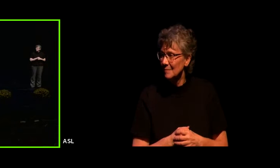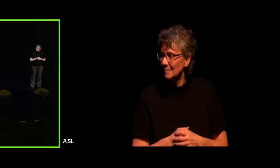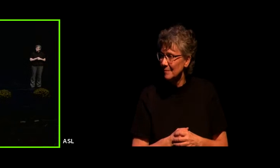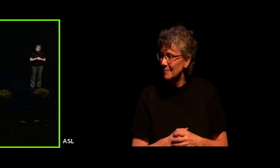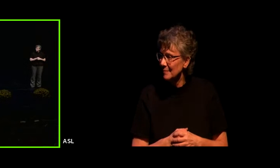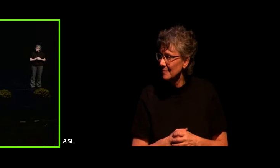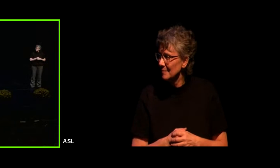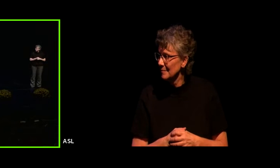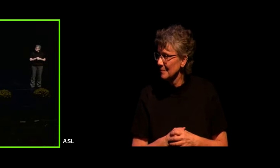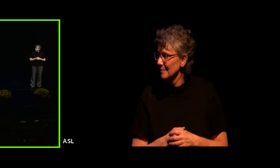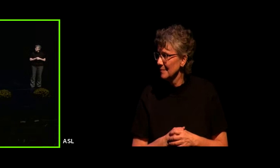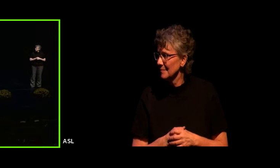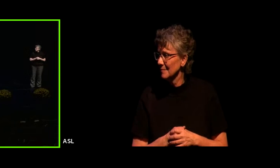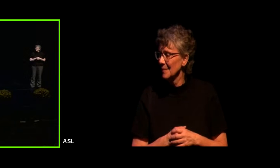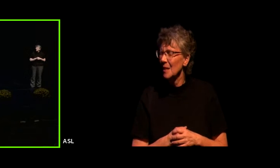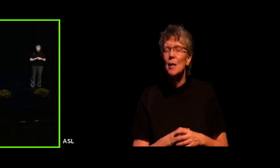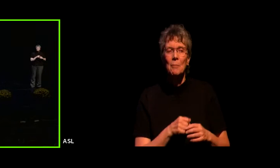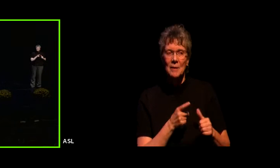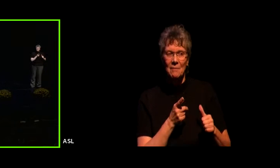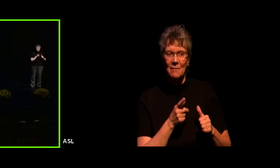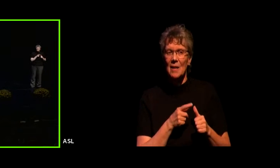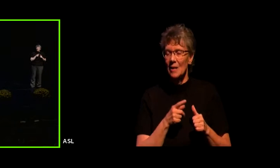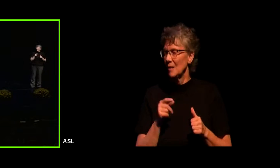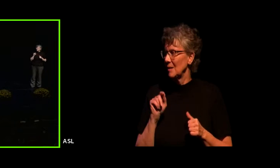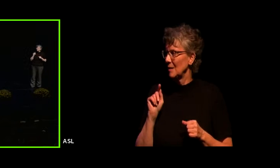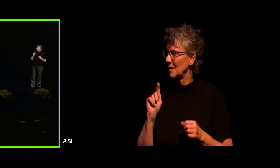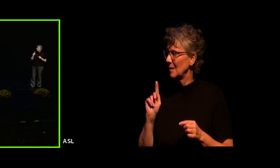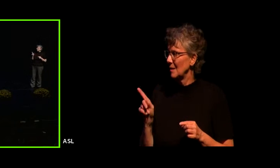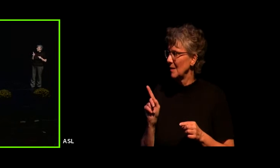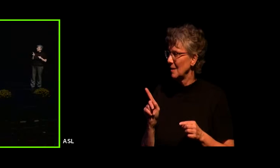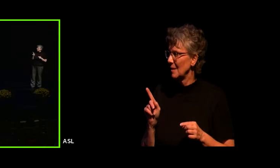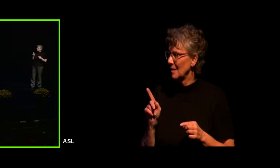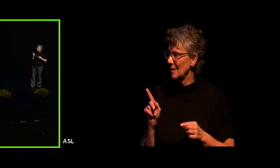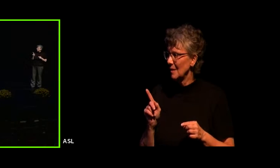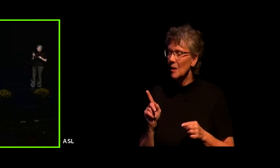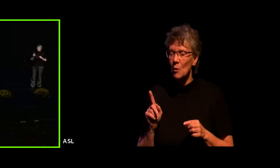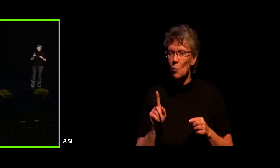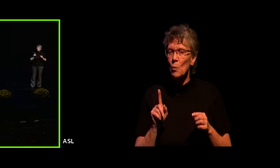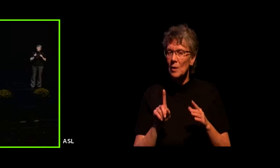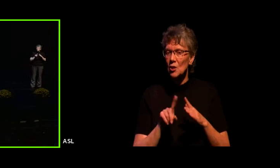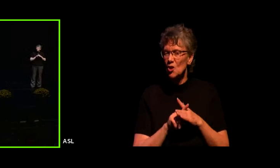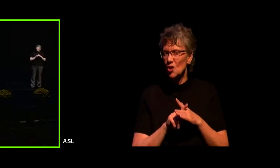ask, we're going to go straight for a hot take question, okay? Because things are